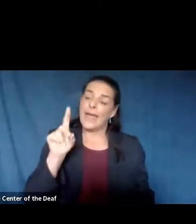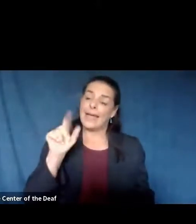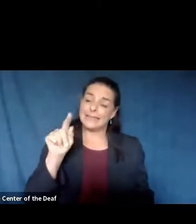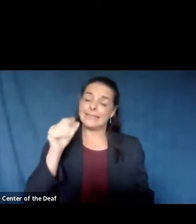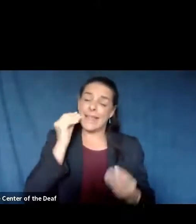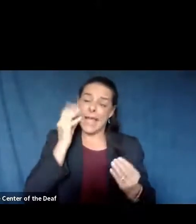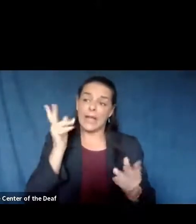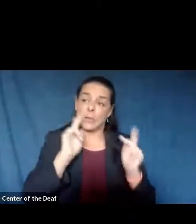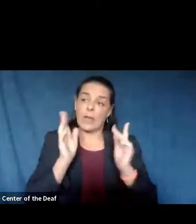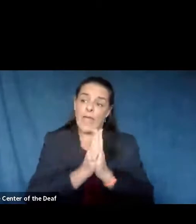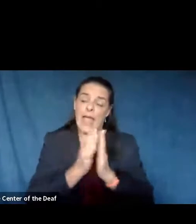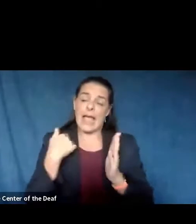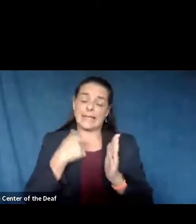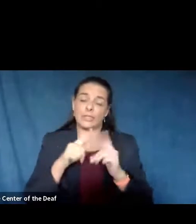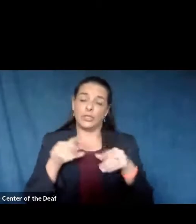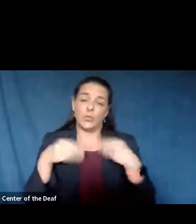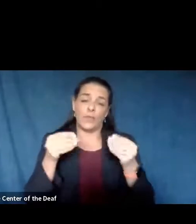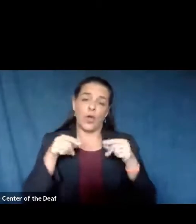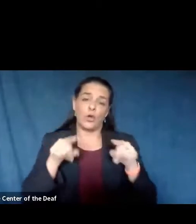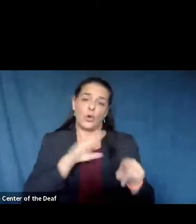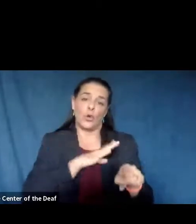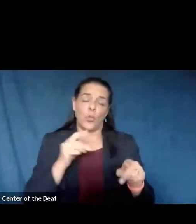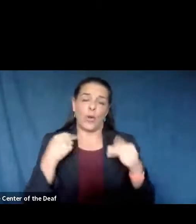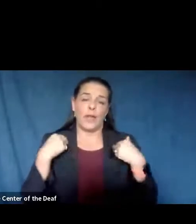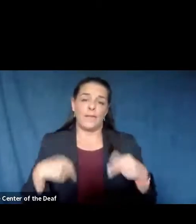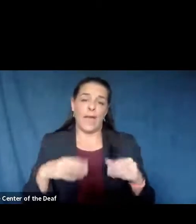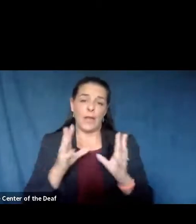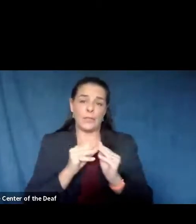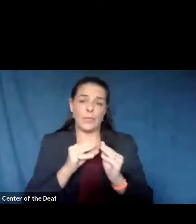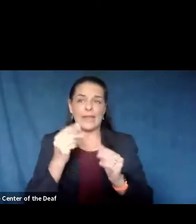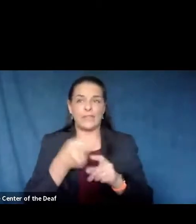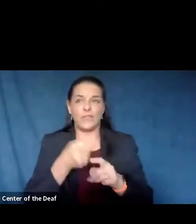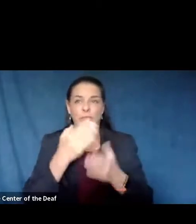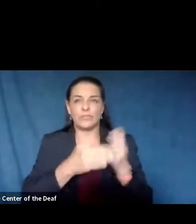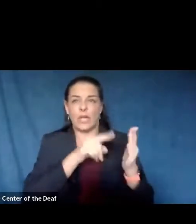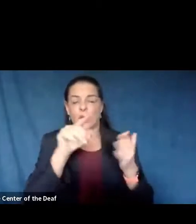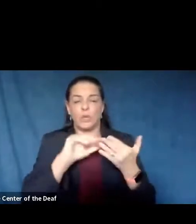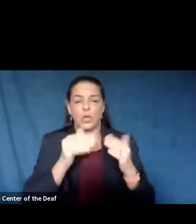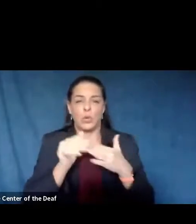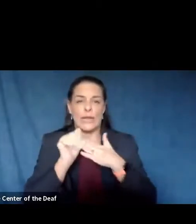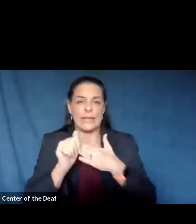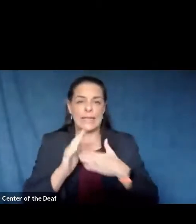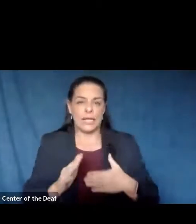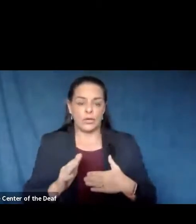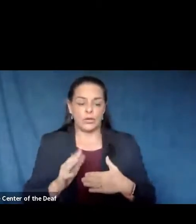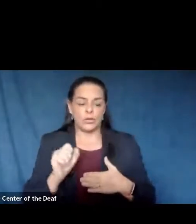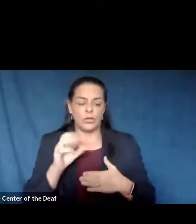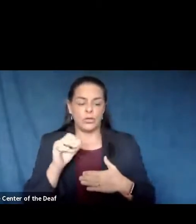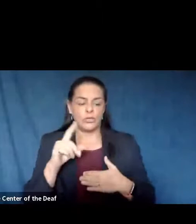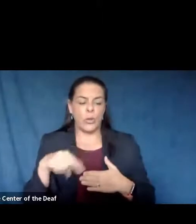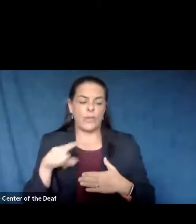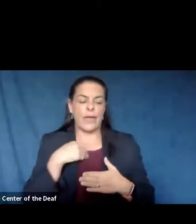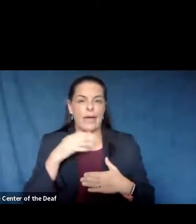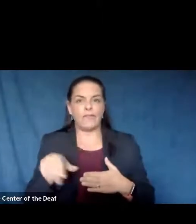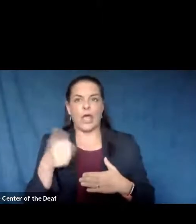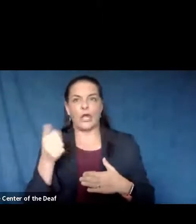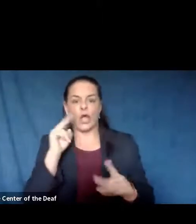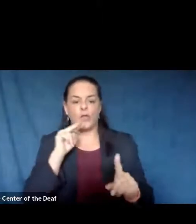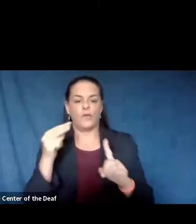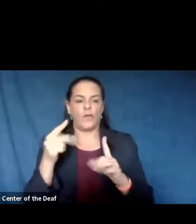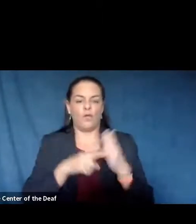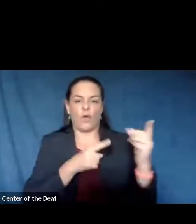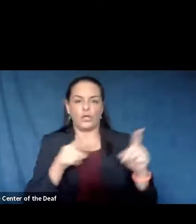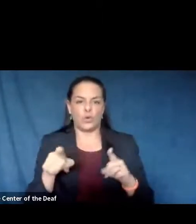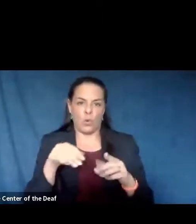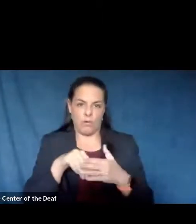to provide during Board of Health meetings and from some of our community leaders to help give another view of what's happening